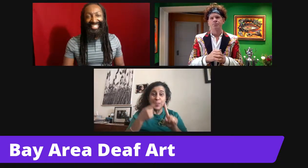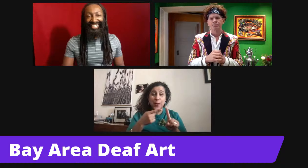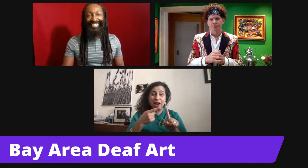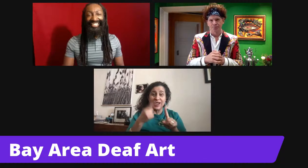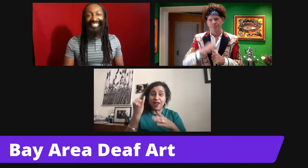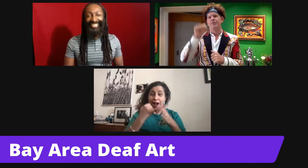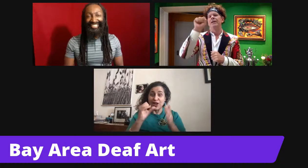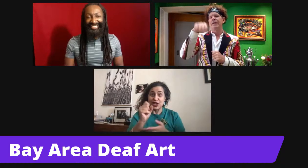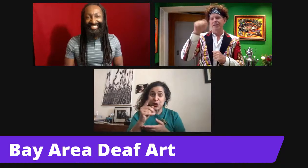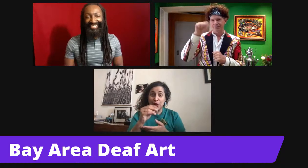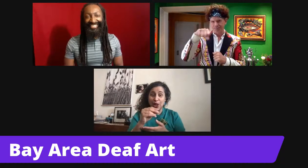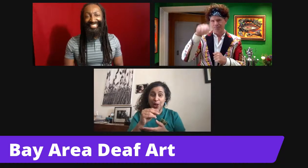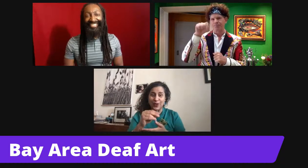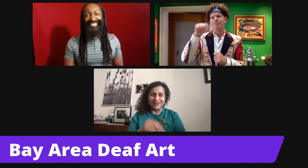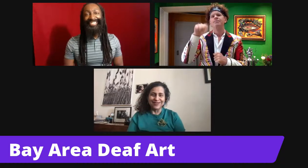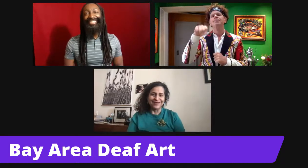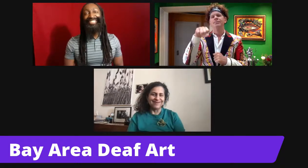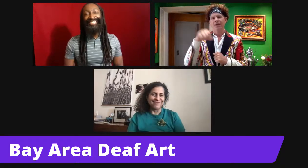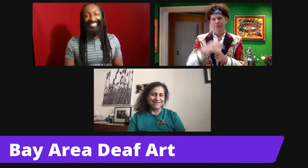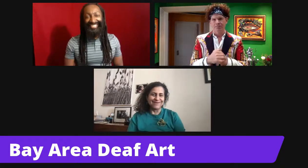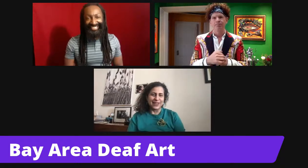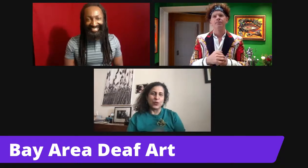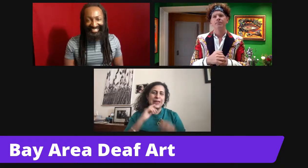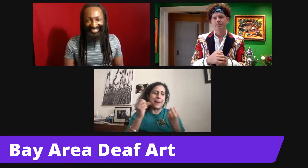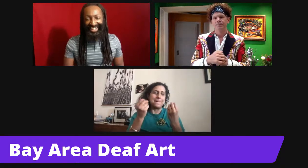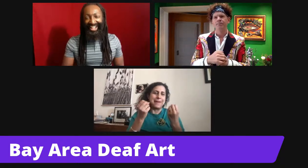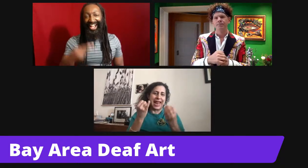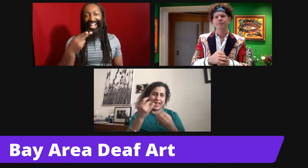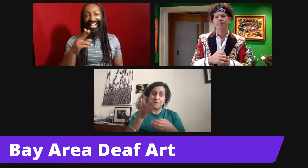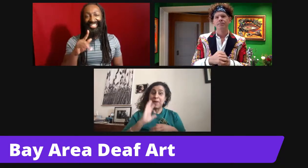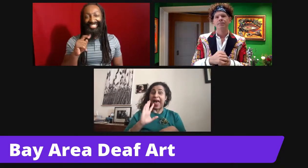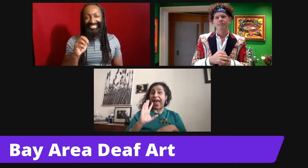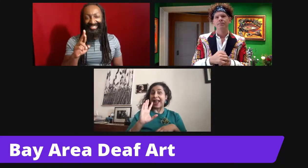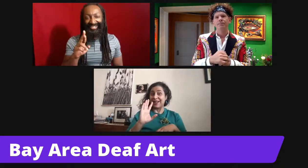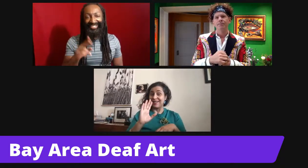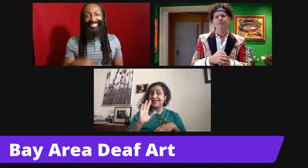at the Gare. Do you remember that? Yeah, yeah.